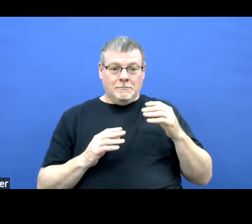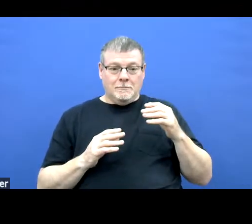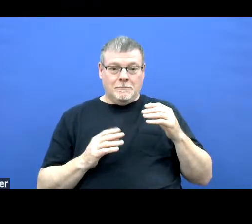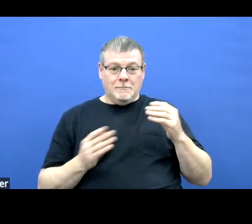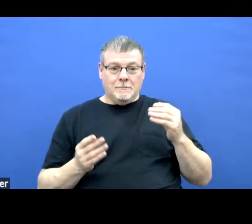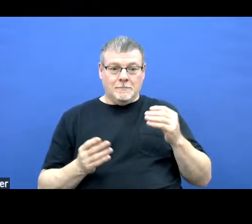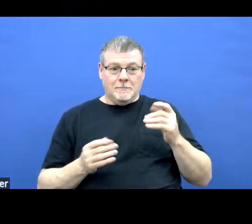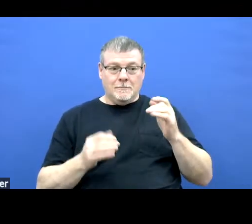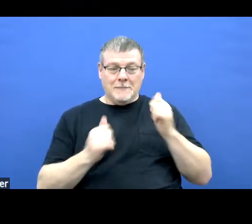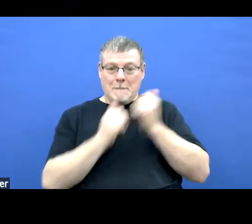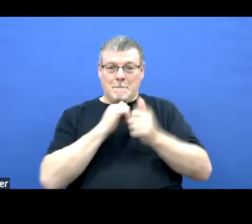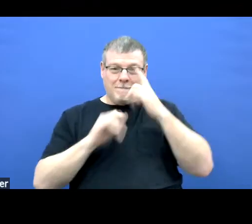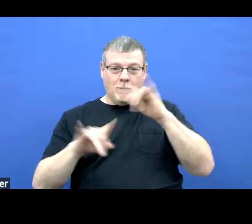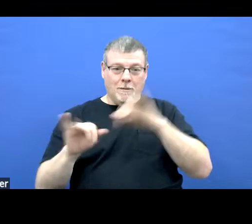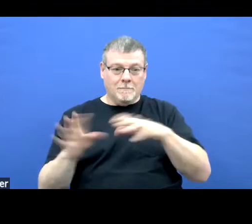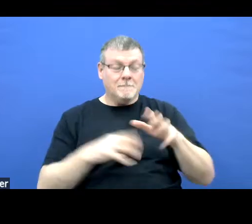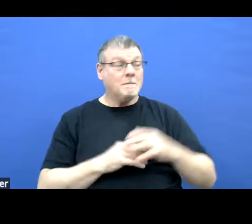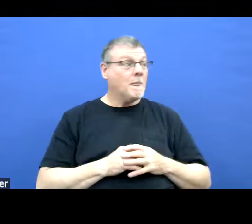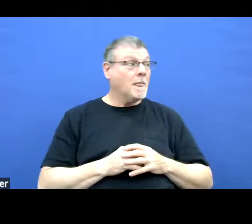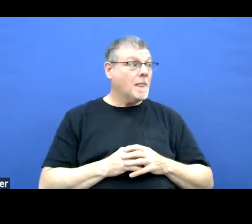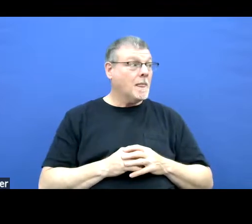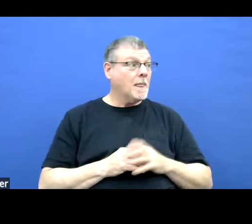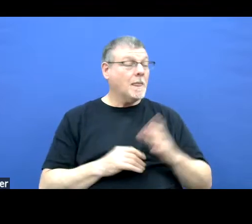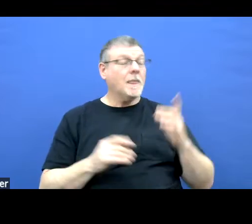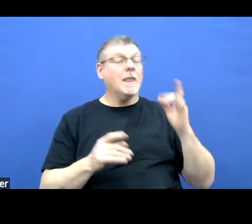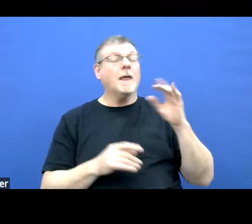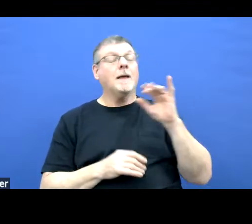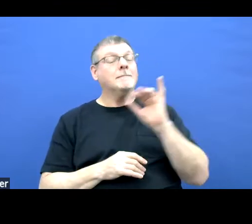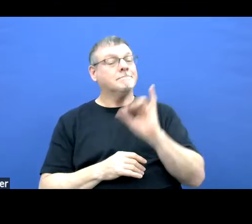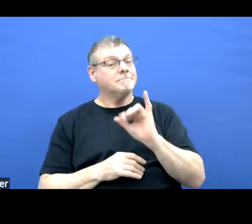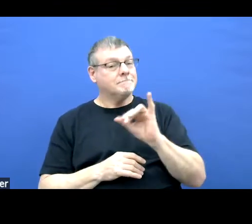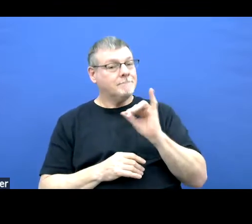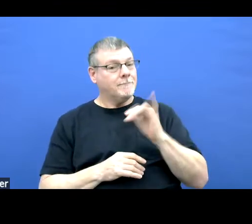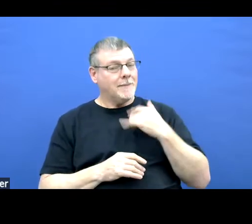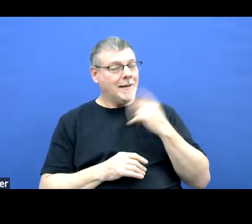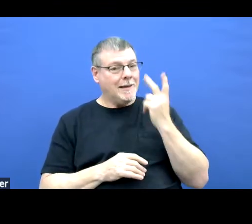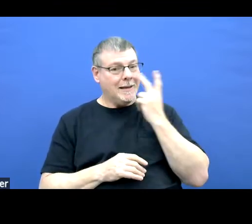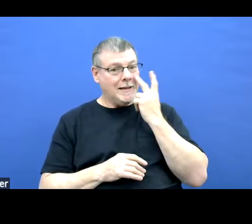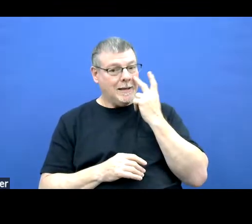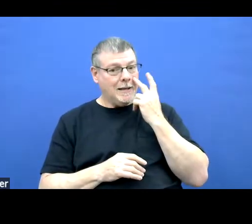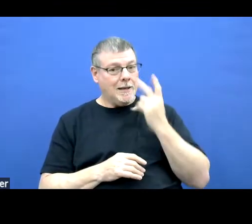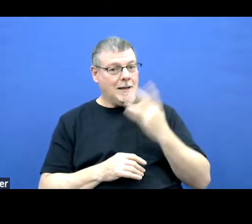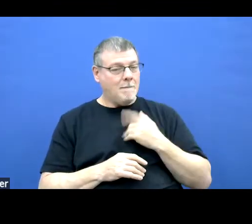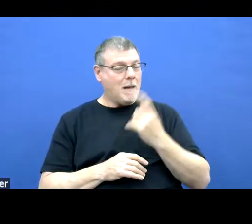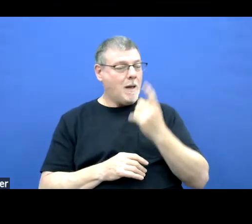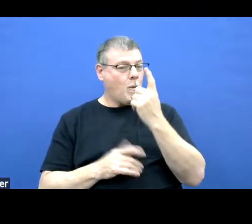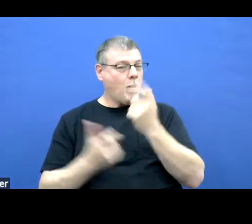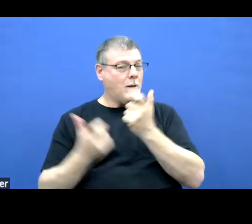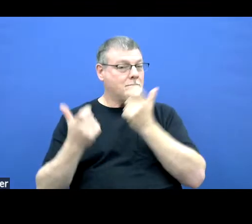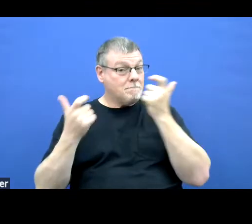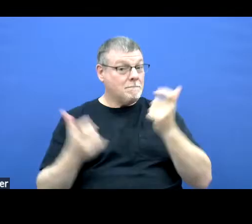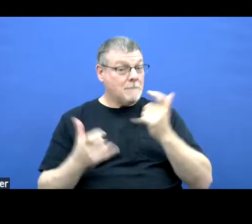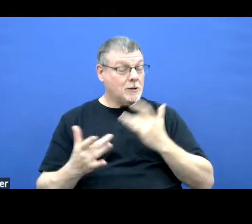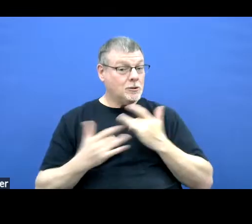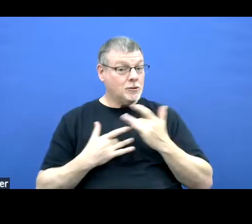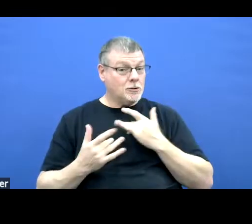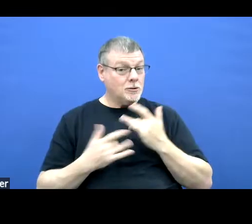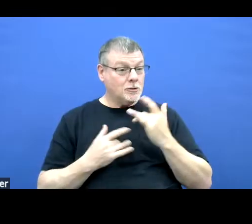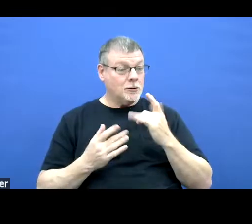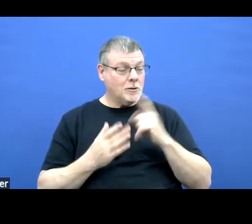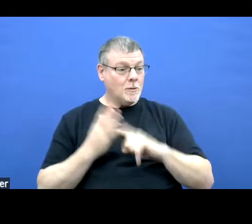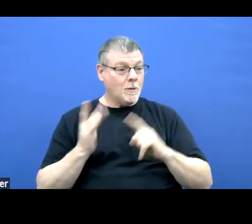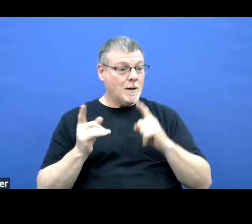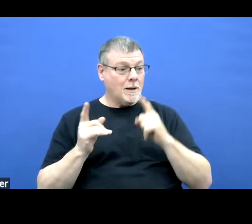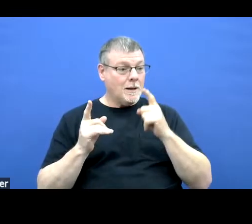capacity point for them. So I see, I guess my one biggest concern is I think about what happened at